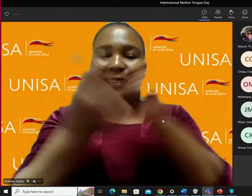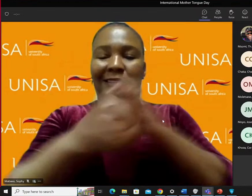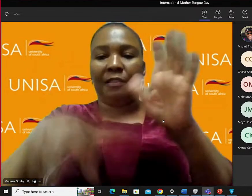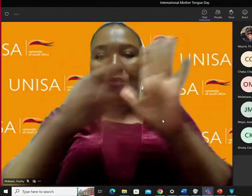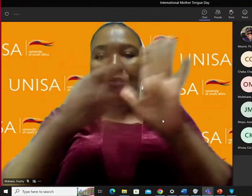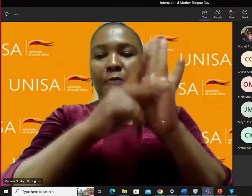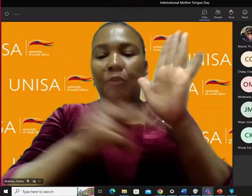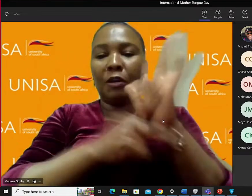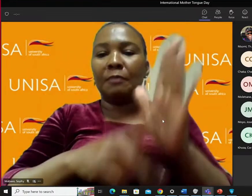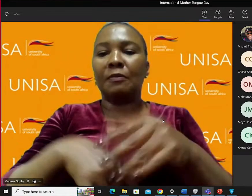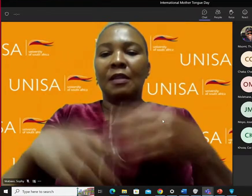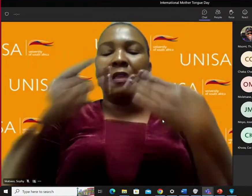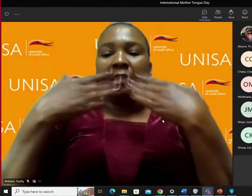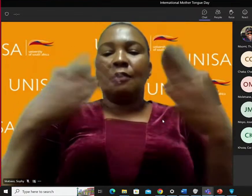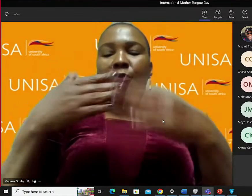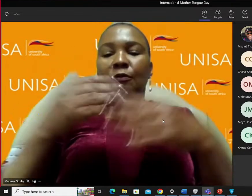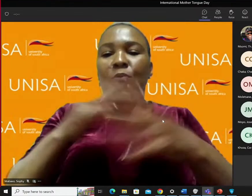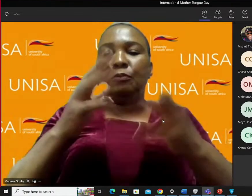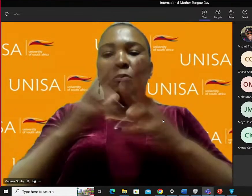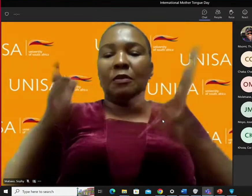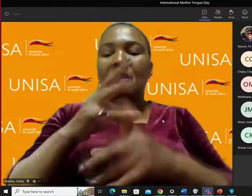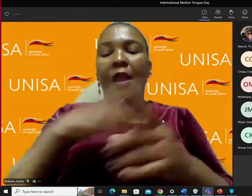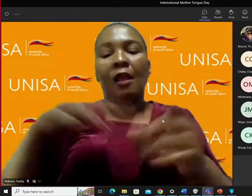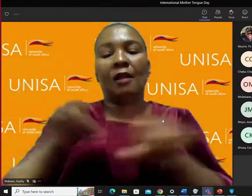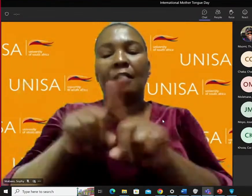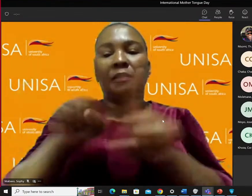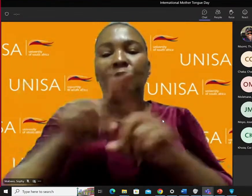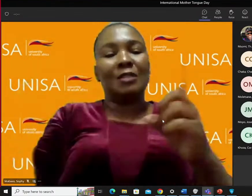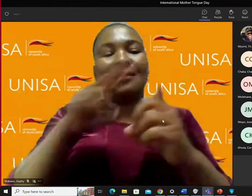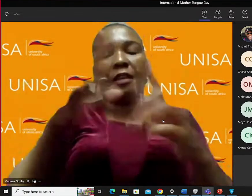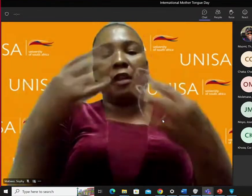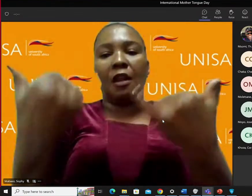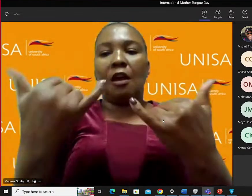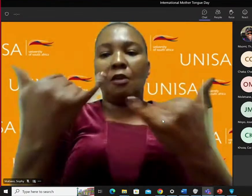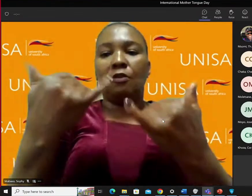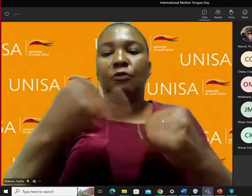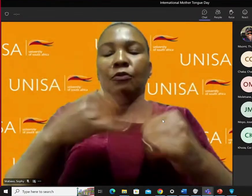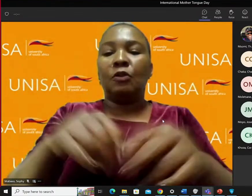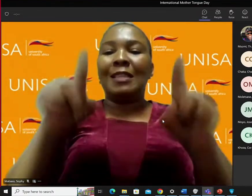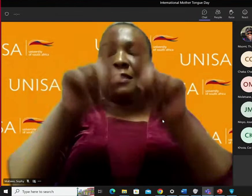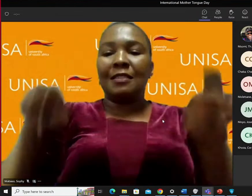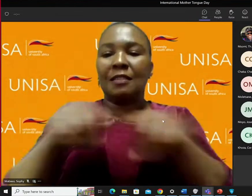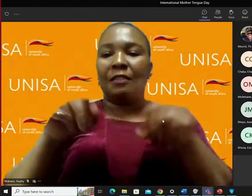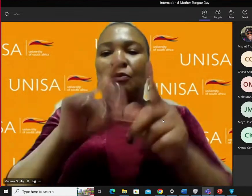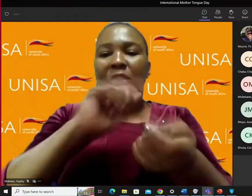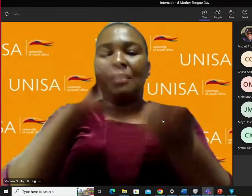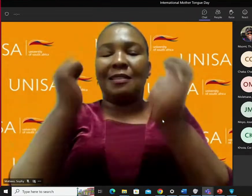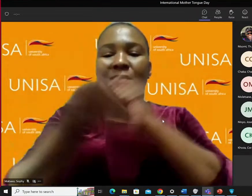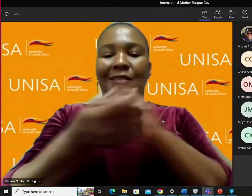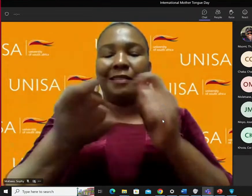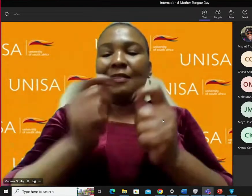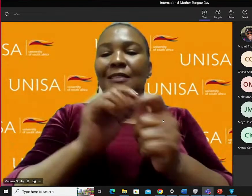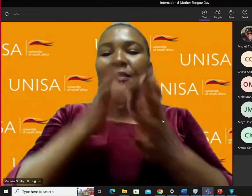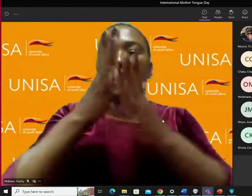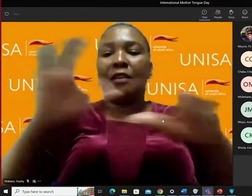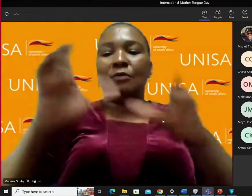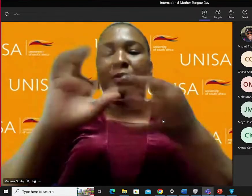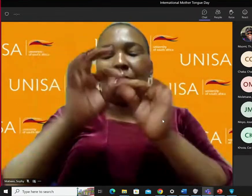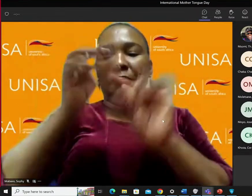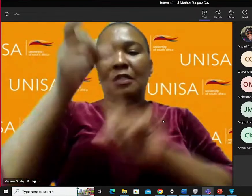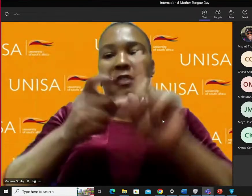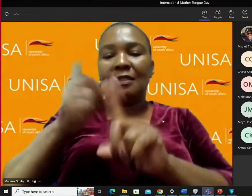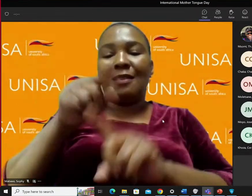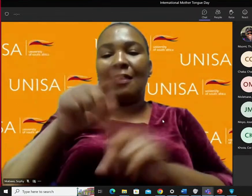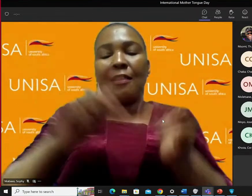Thank you very much. As you can see on the screens, that we have also changed the sign language interpreter. So that shows